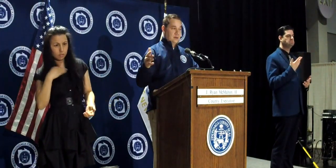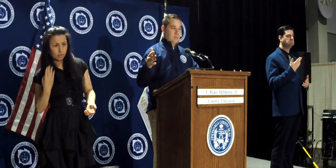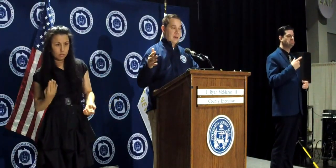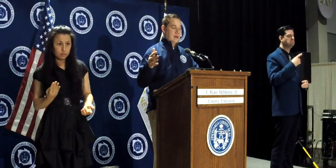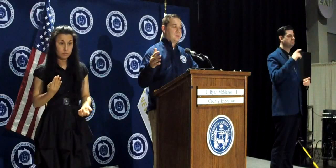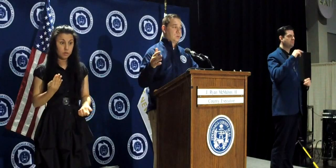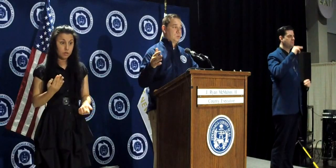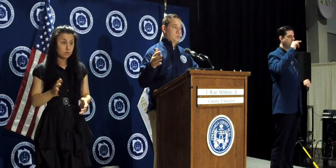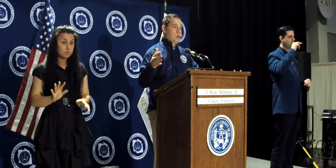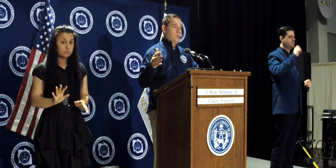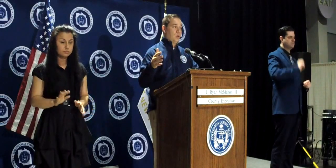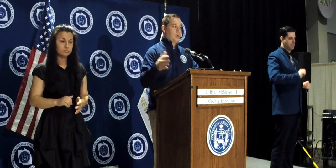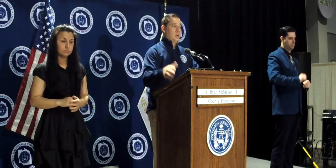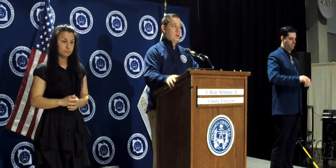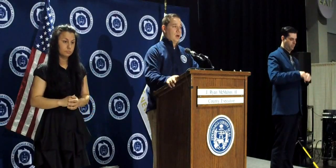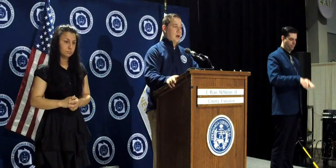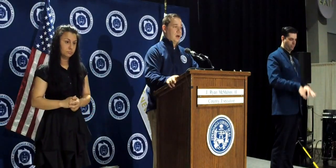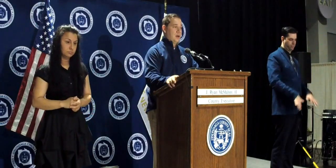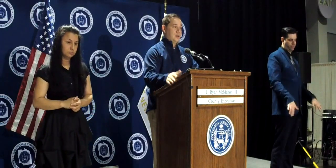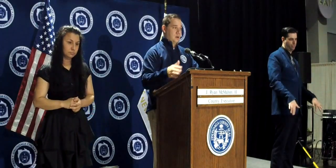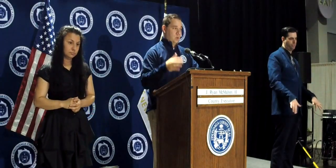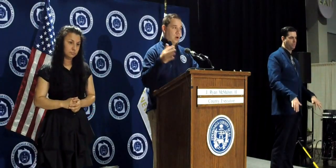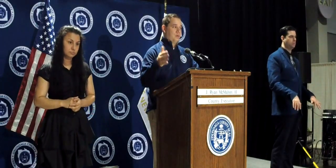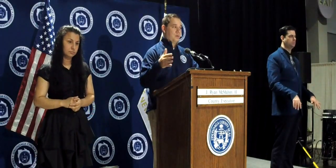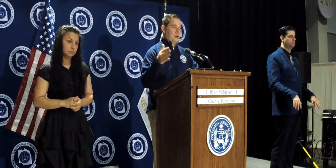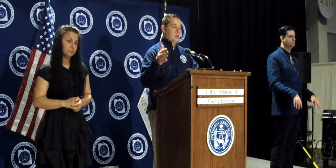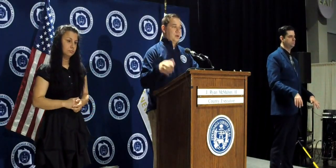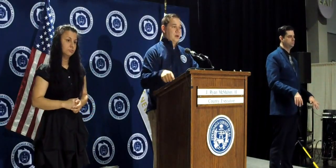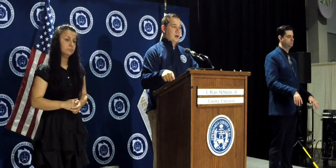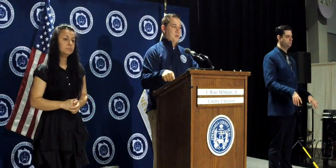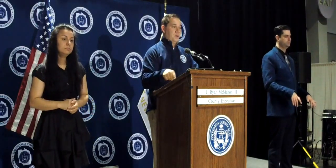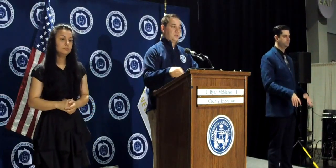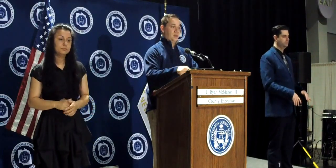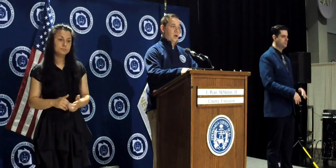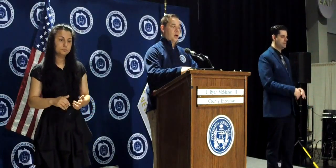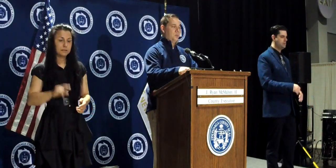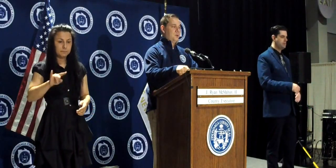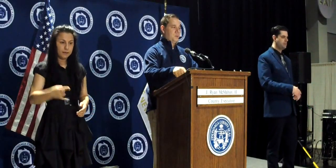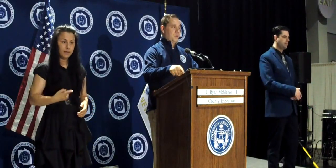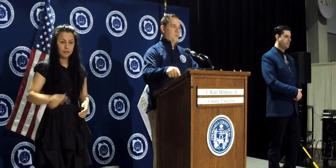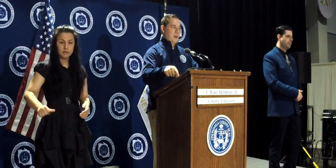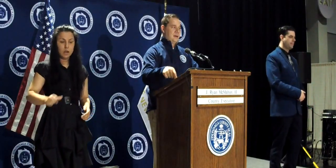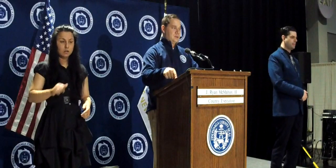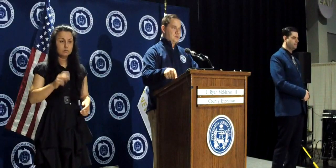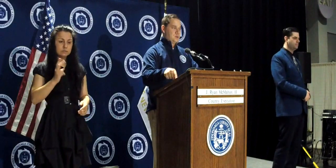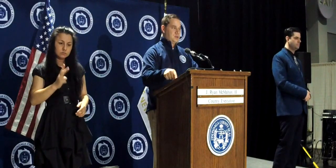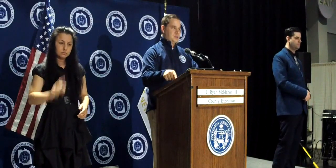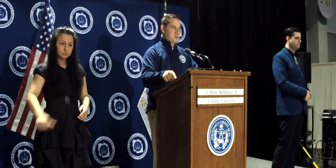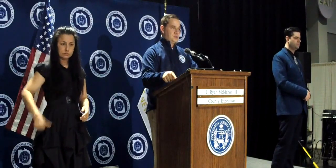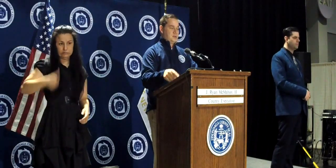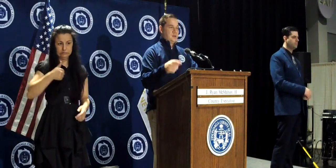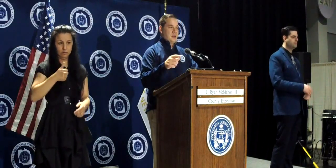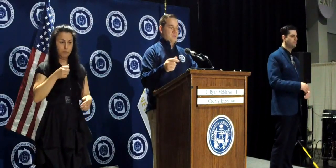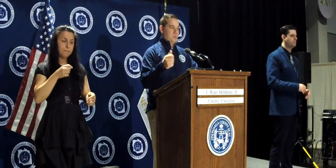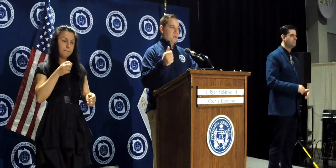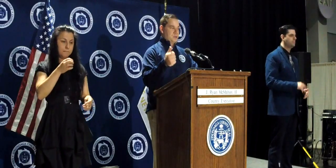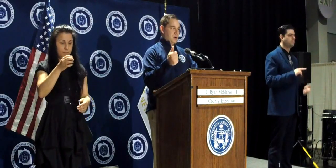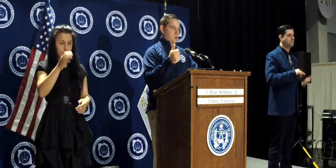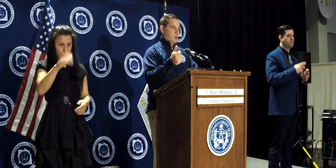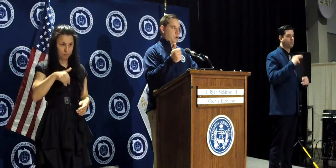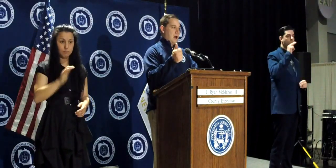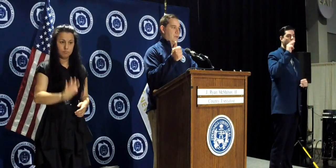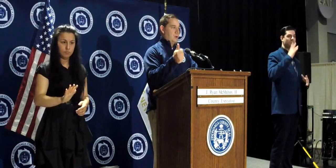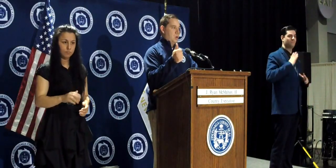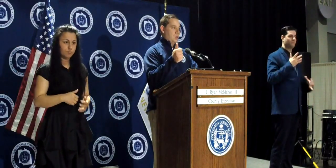then we can get back to normal in a recovery. But the longer people don't buy into social distancing and people are